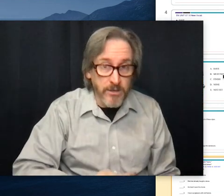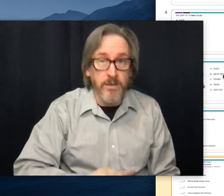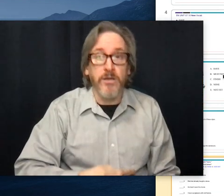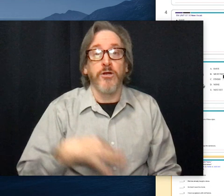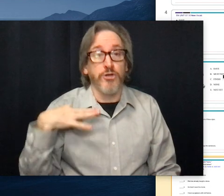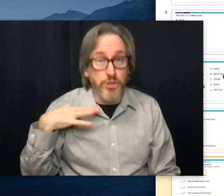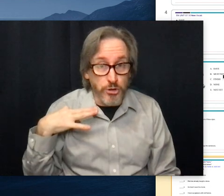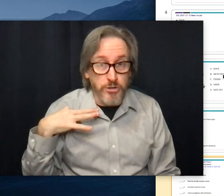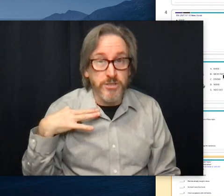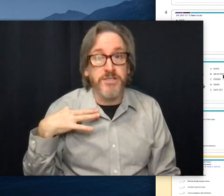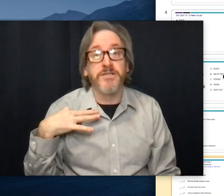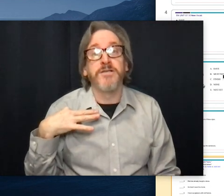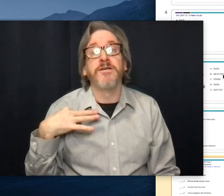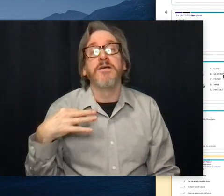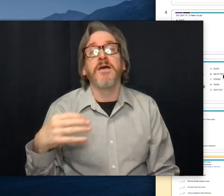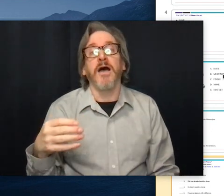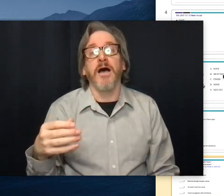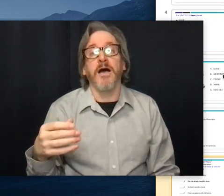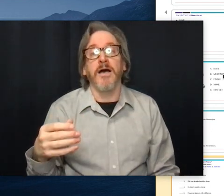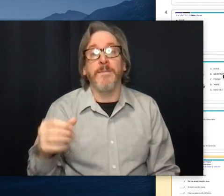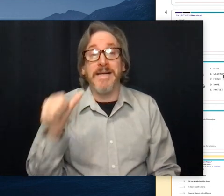Plaid, shirt,